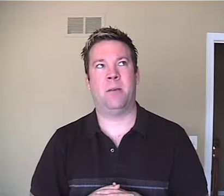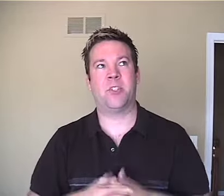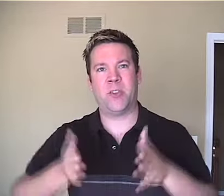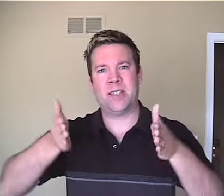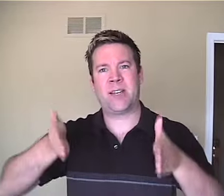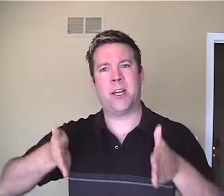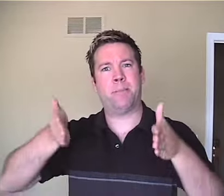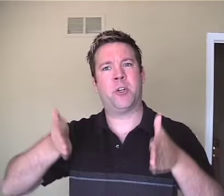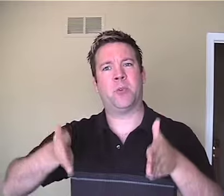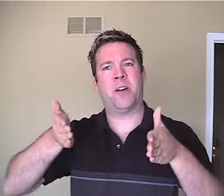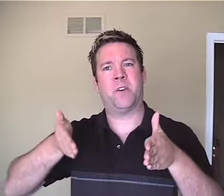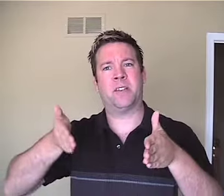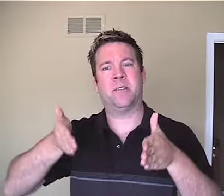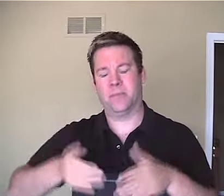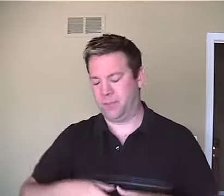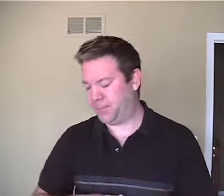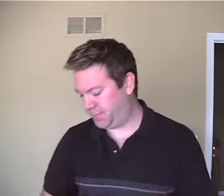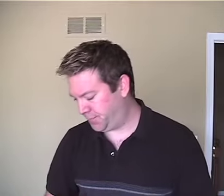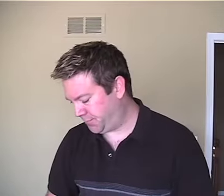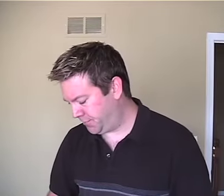So that's kind of the person reference.